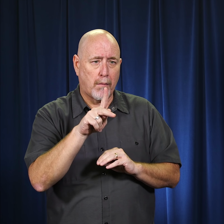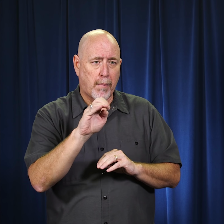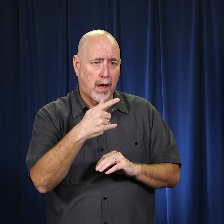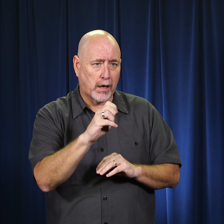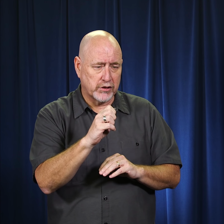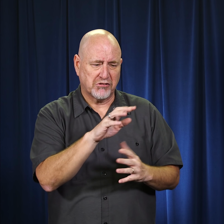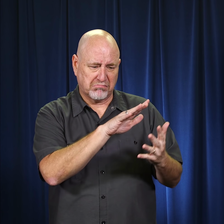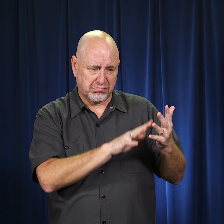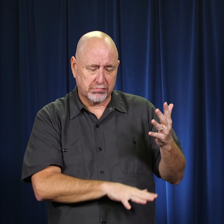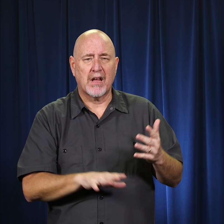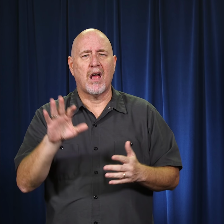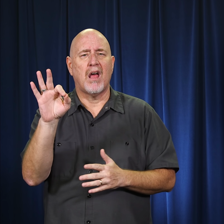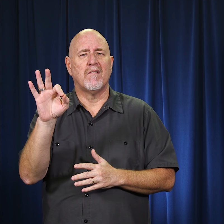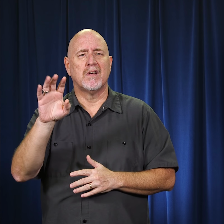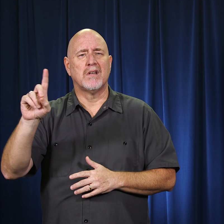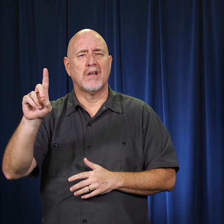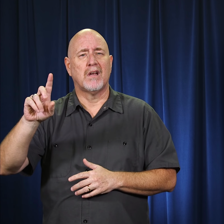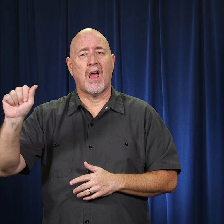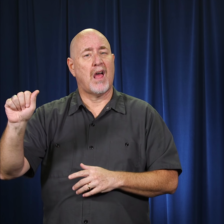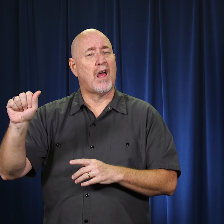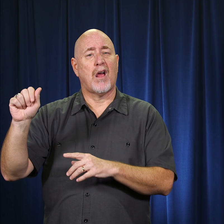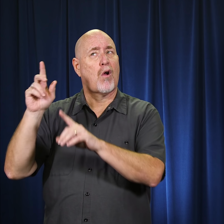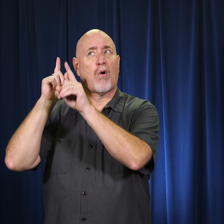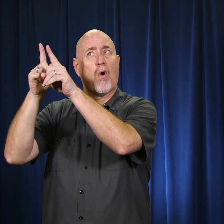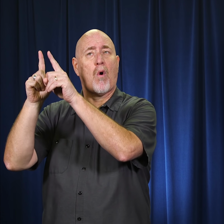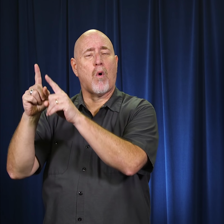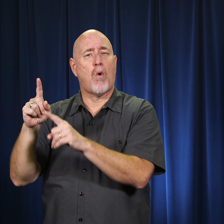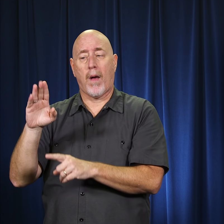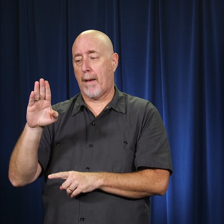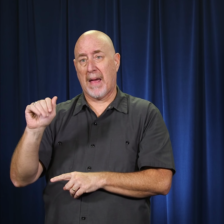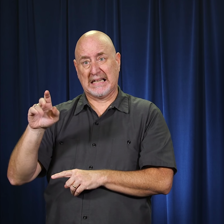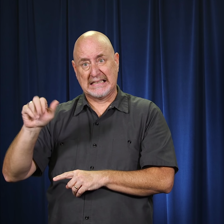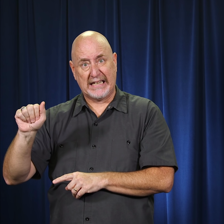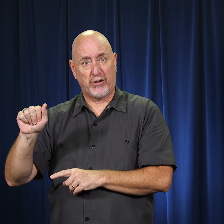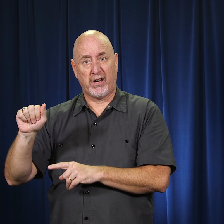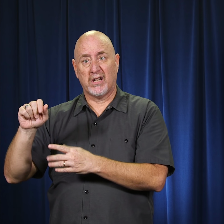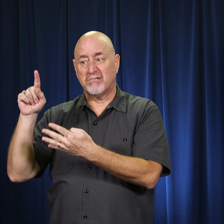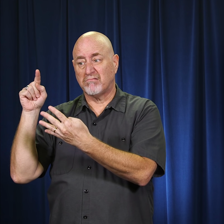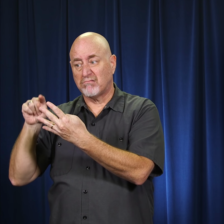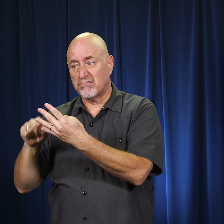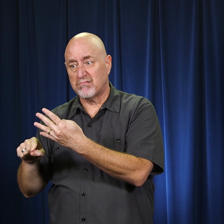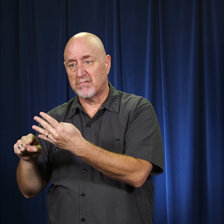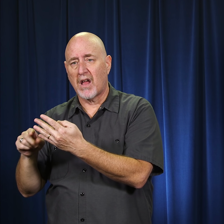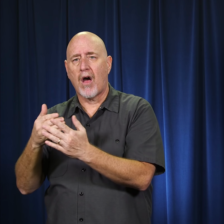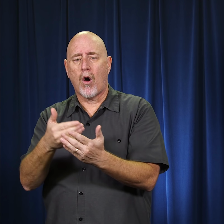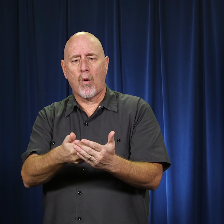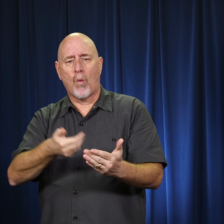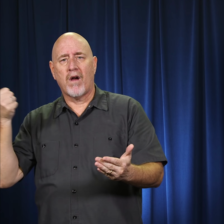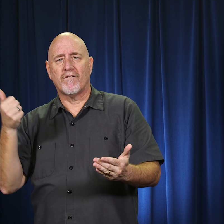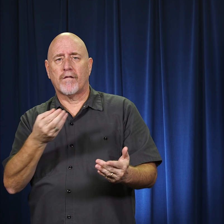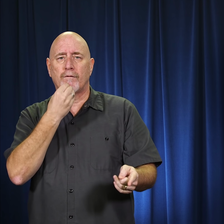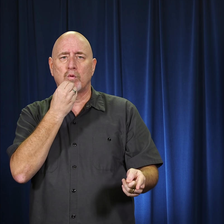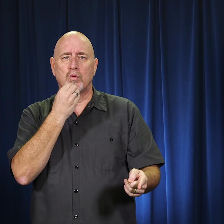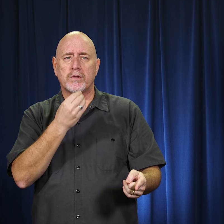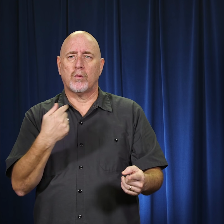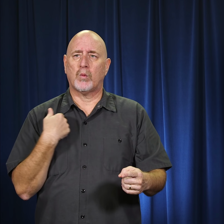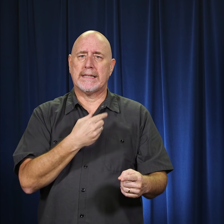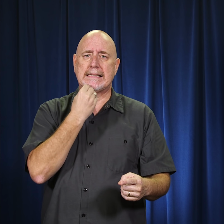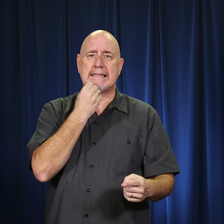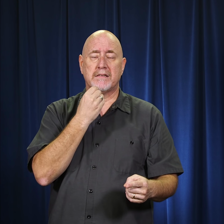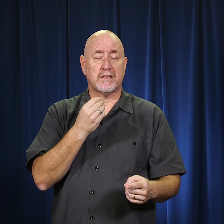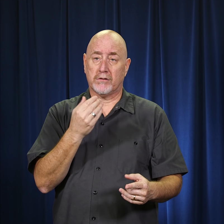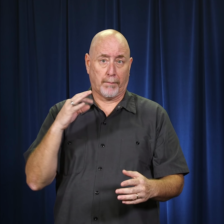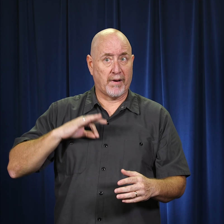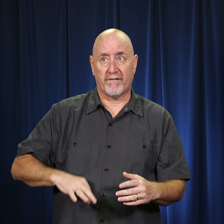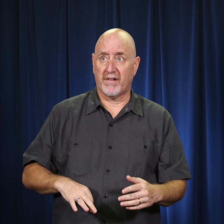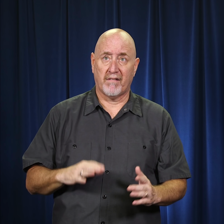nature. You see, the FDA tries to keep bacteria and other things out of food that we eat, and it's very, very useful. In